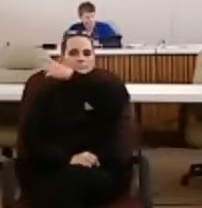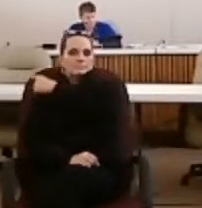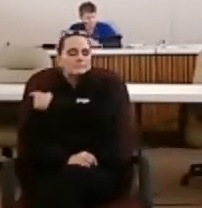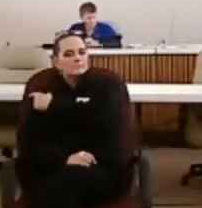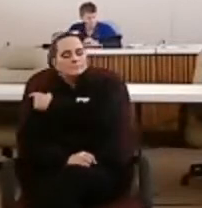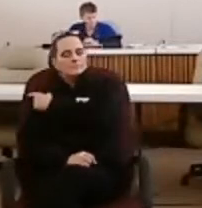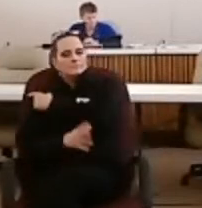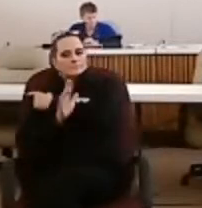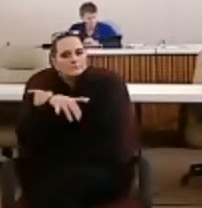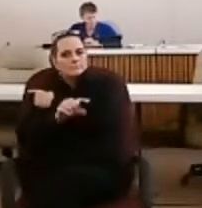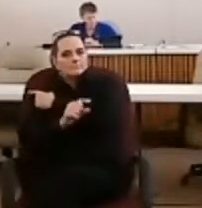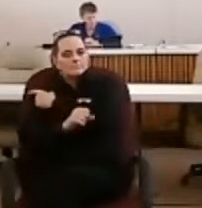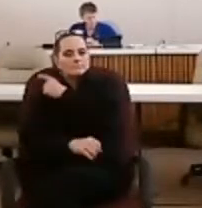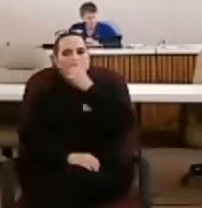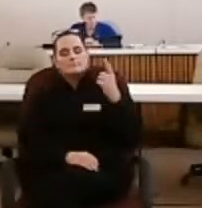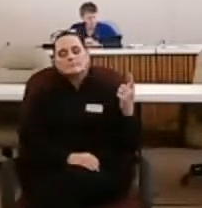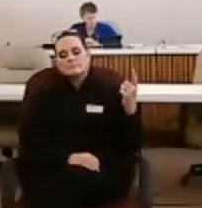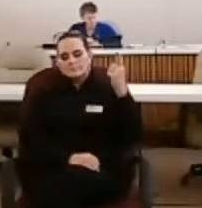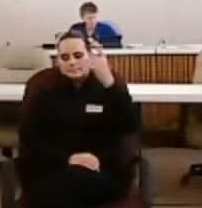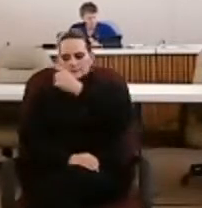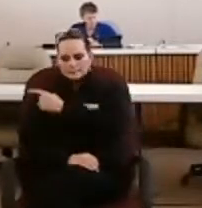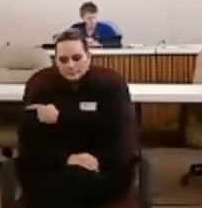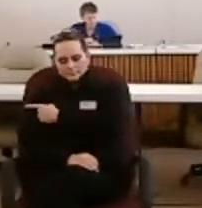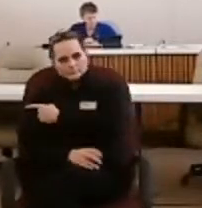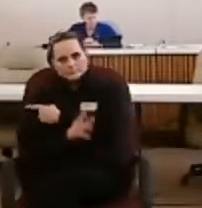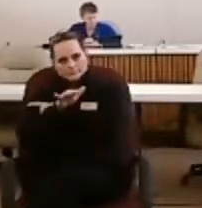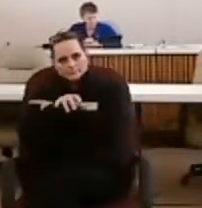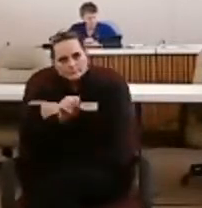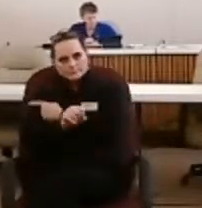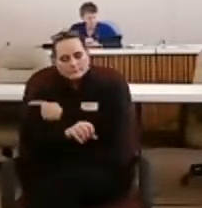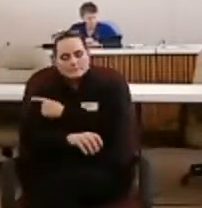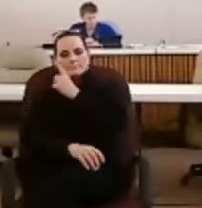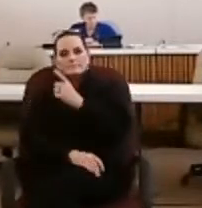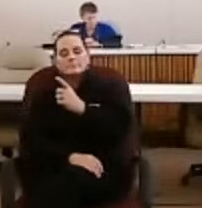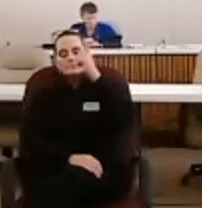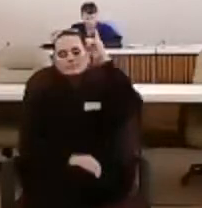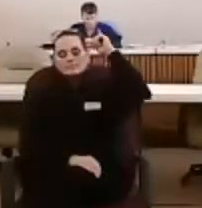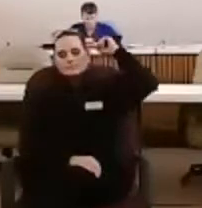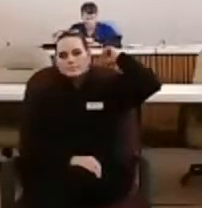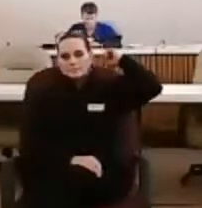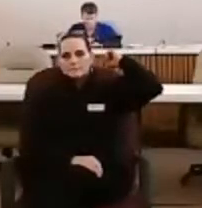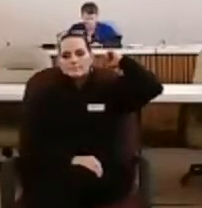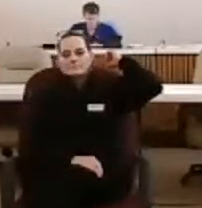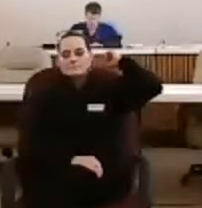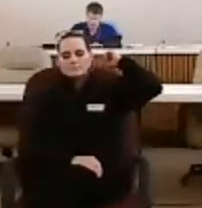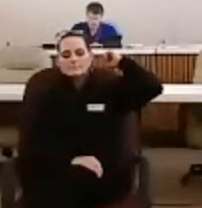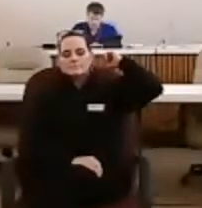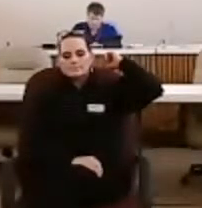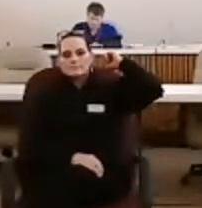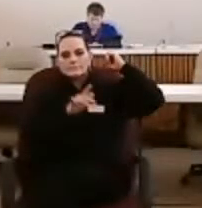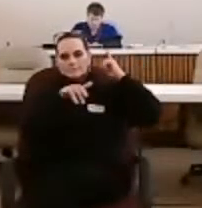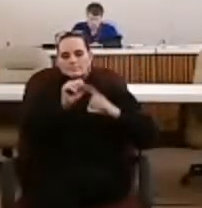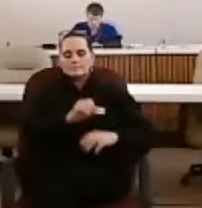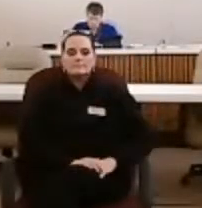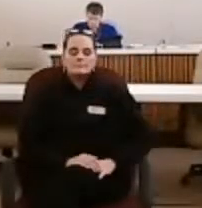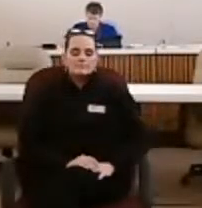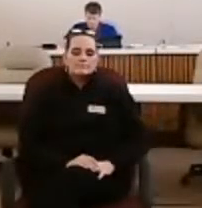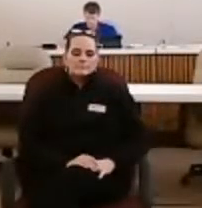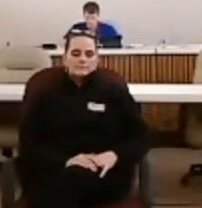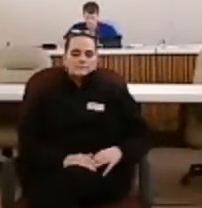Councilmember Safranek, Aye. Councilmember Bolsner, Aye. Supervisor Schultz. All right.